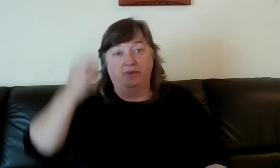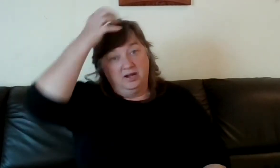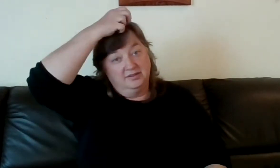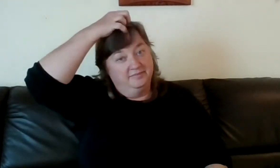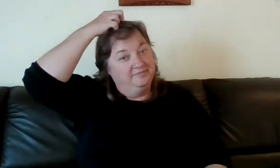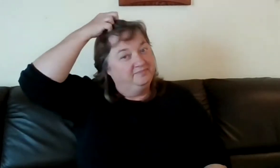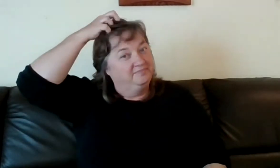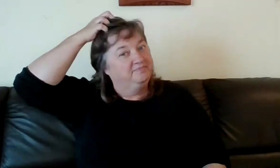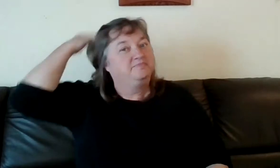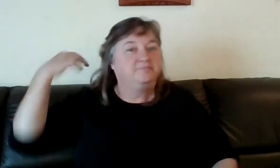box.